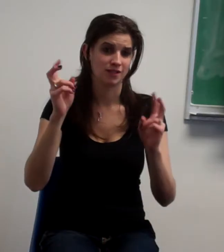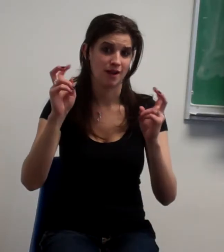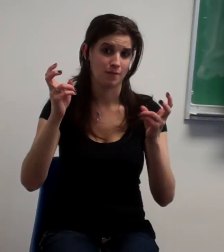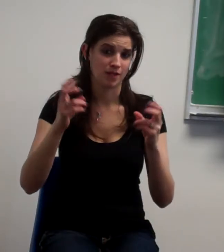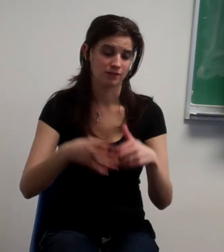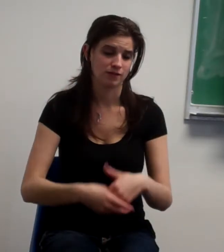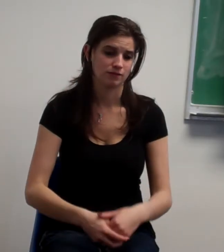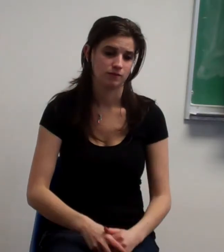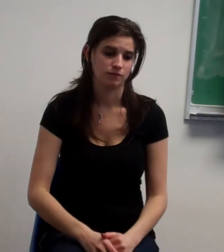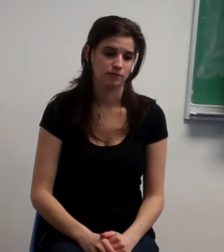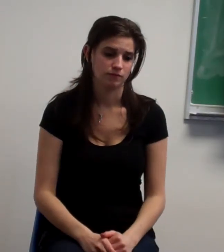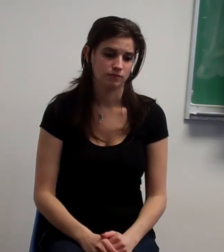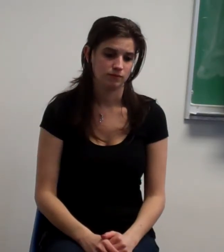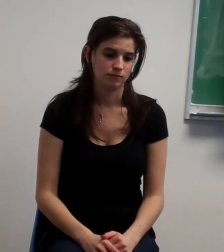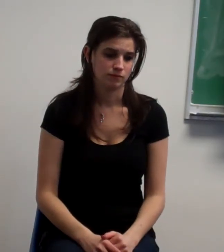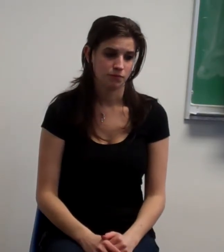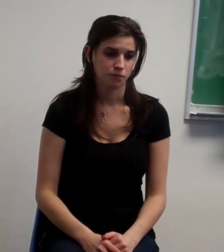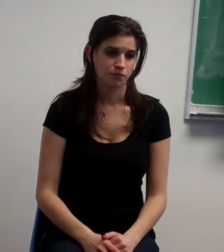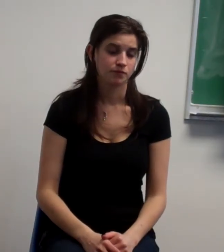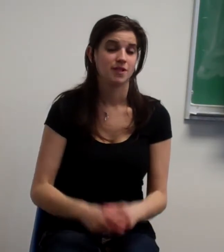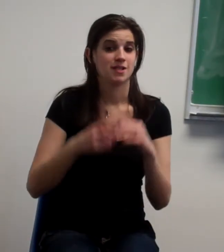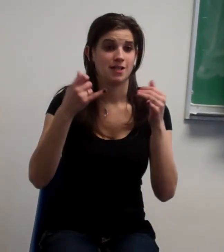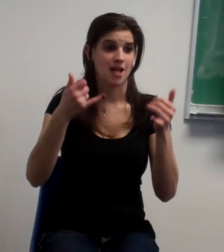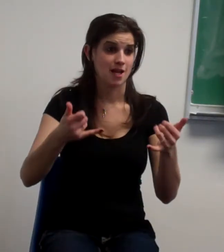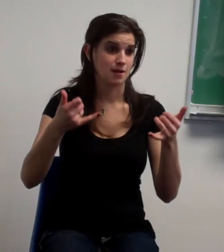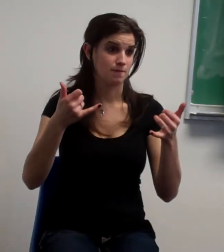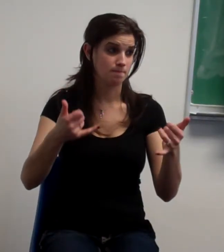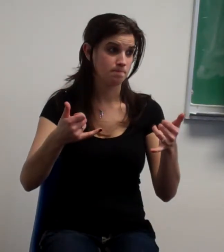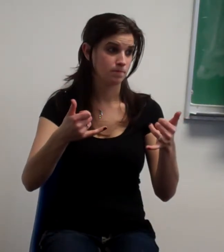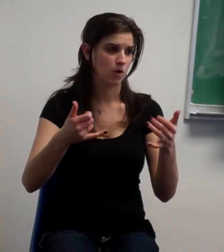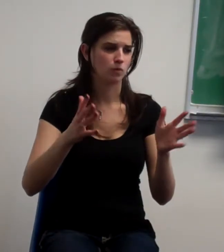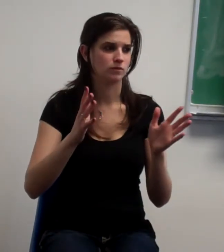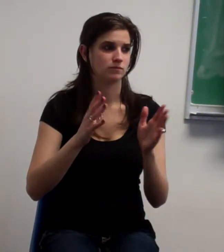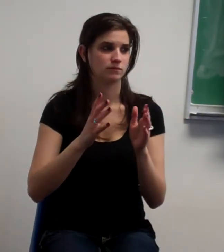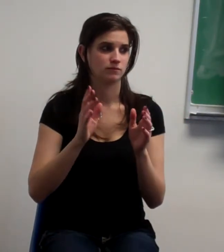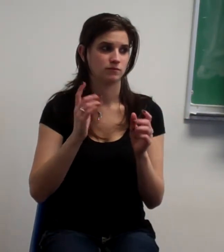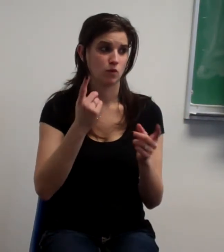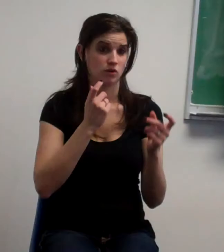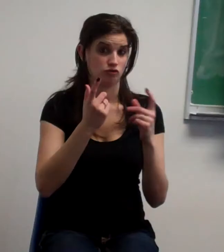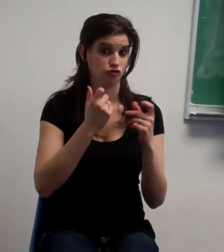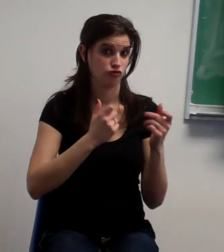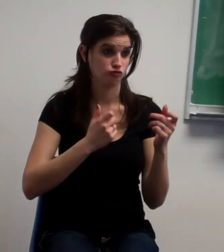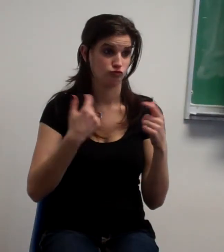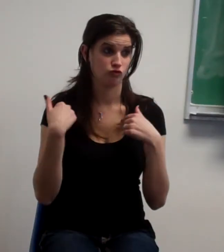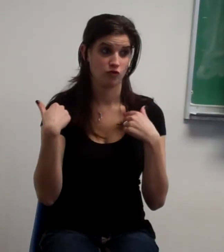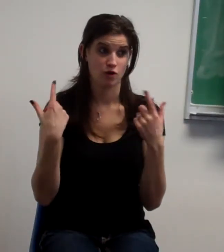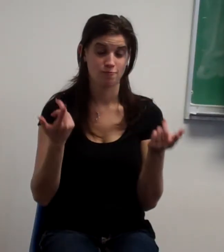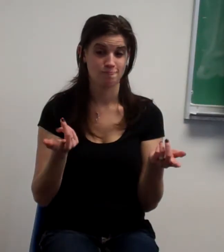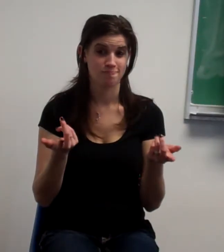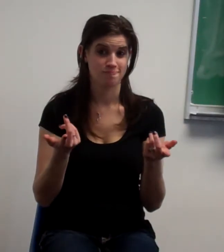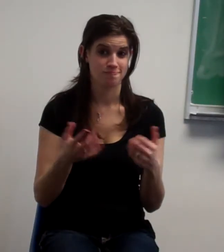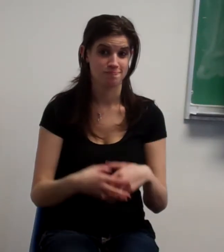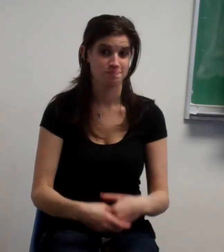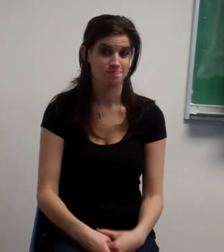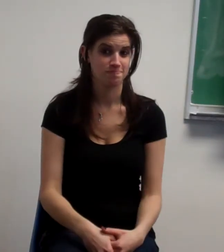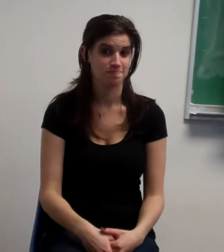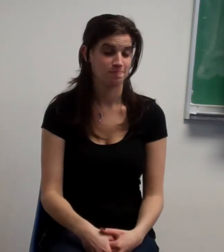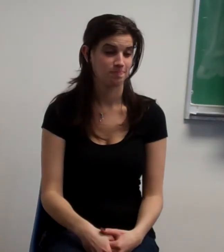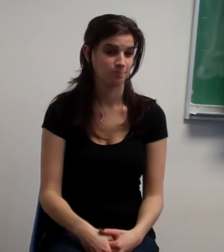that. All right? Today, any other questions? Okay. So, I had a